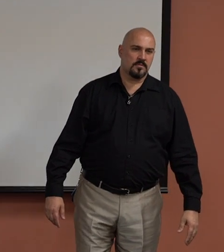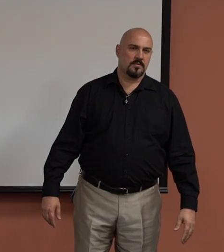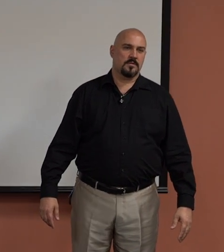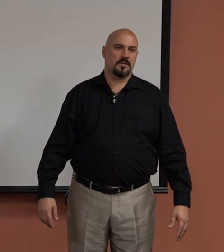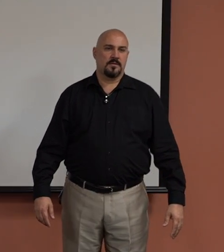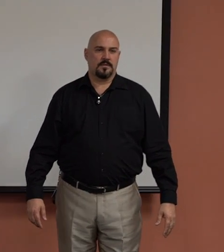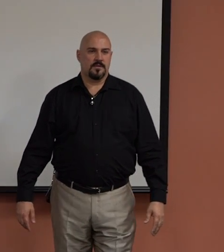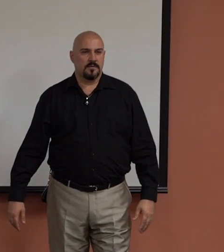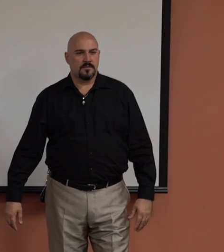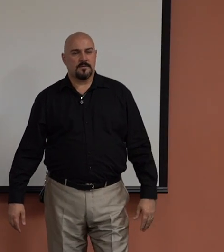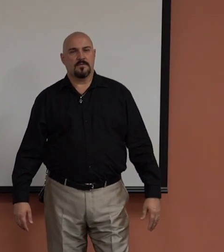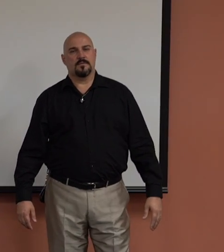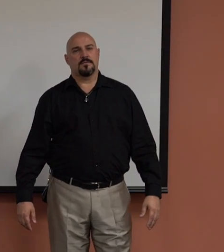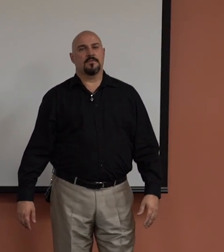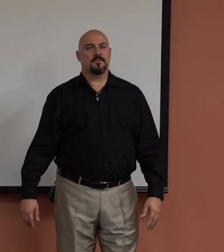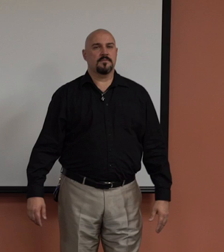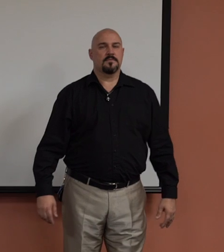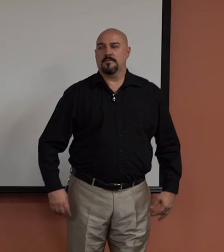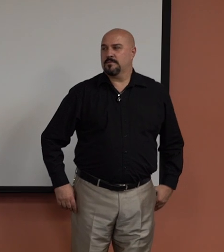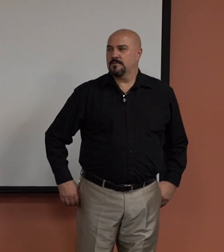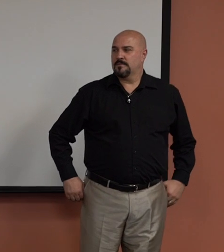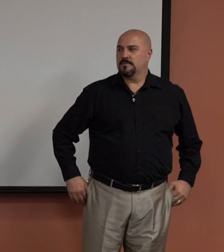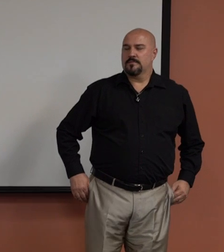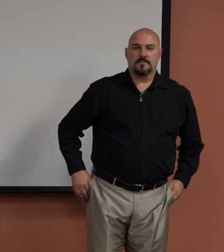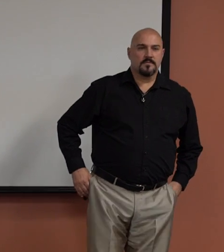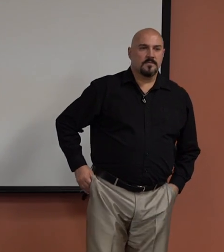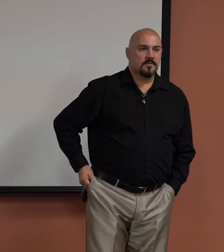Red line, diabetic retinopathy.